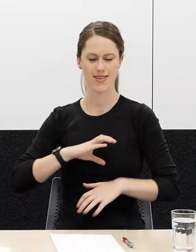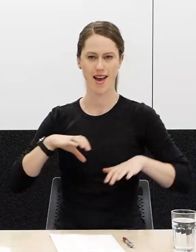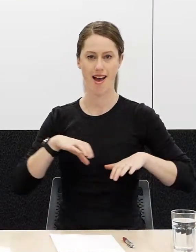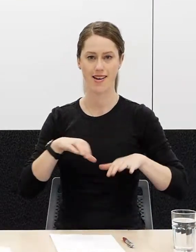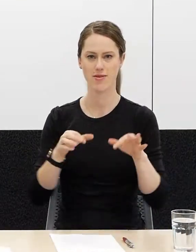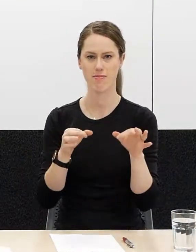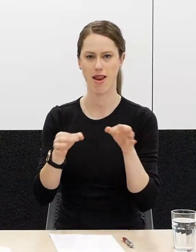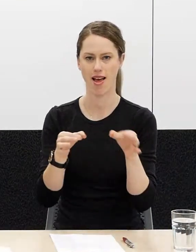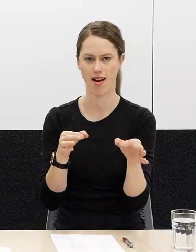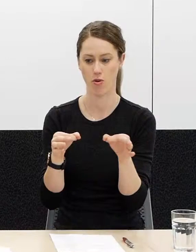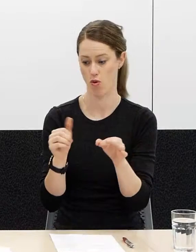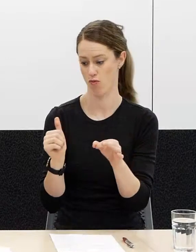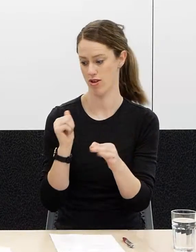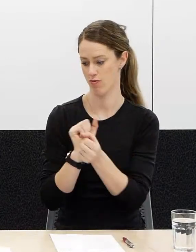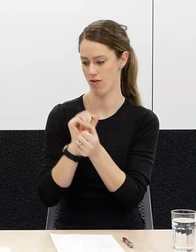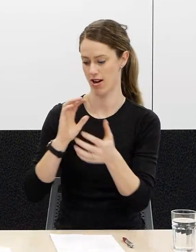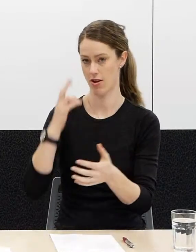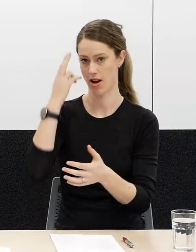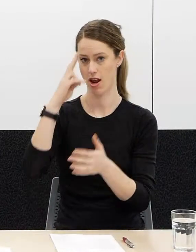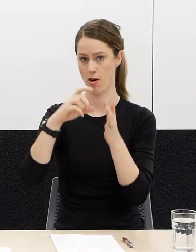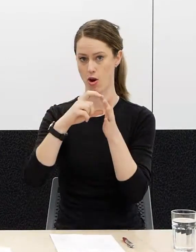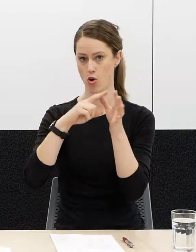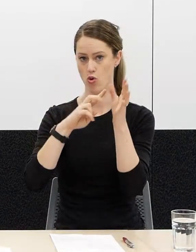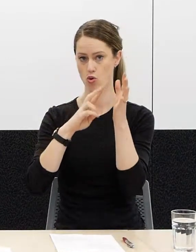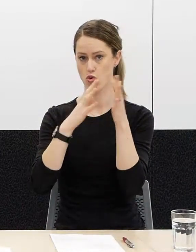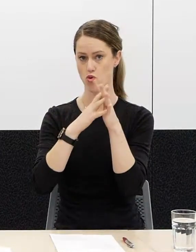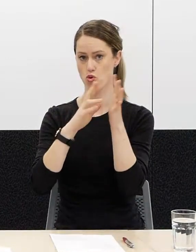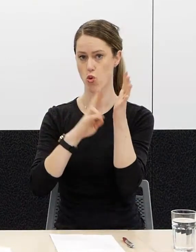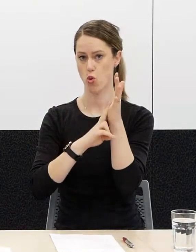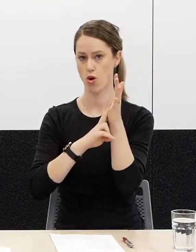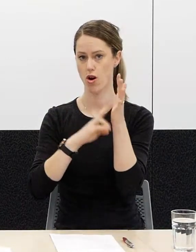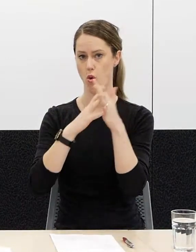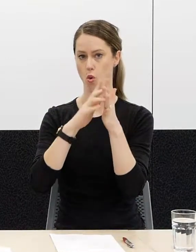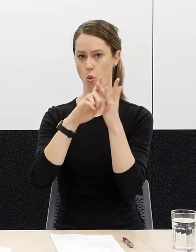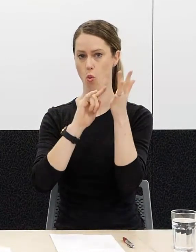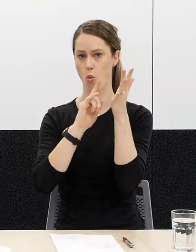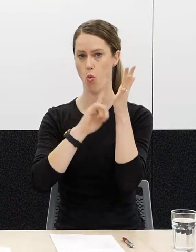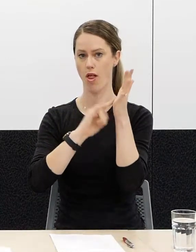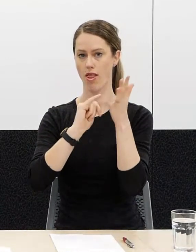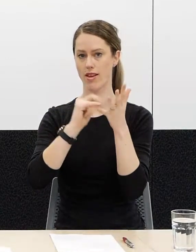we've just released. My name's Dawn Wilson and I'm manager of cancer services